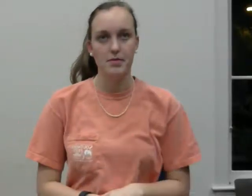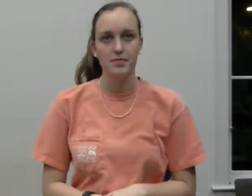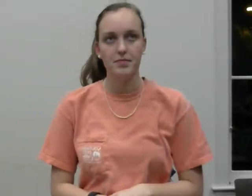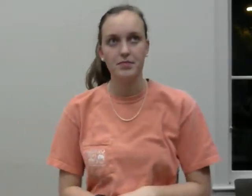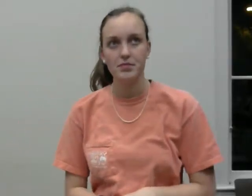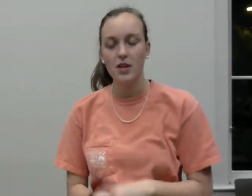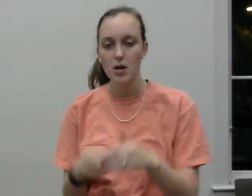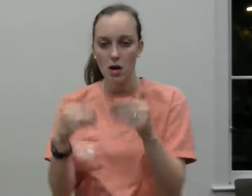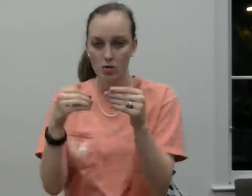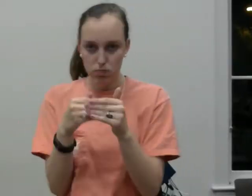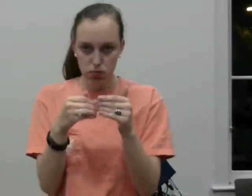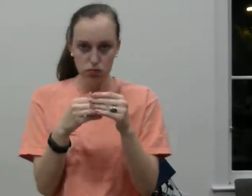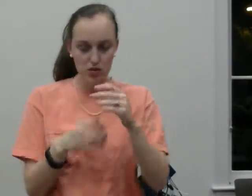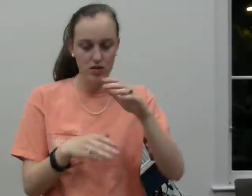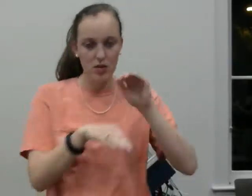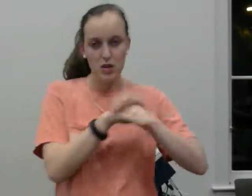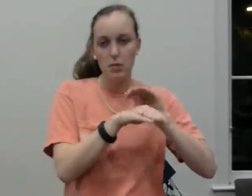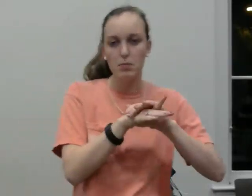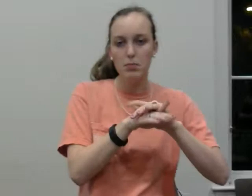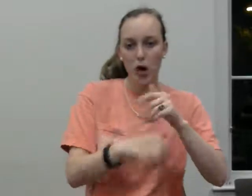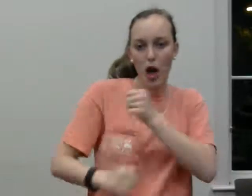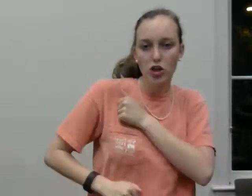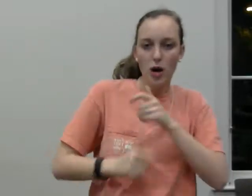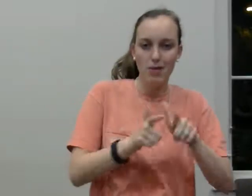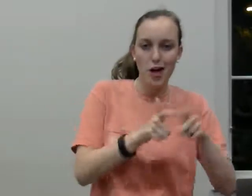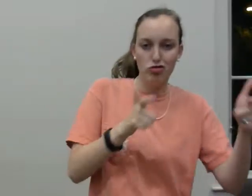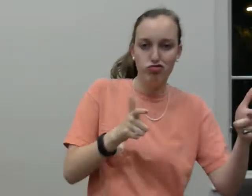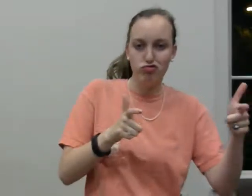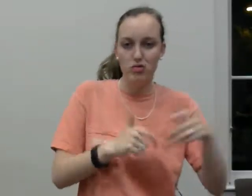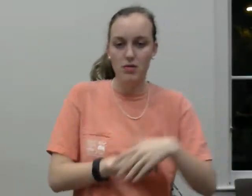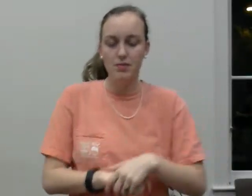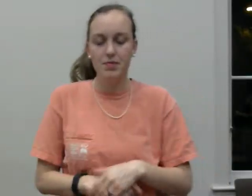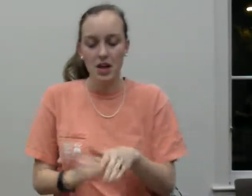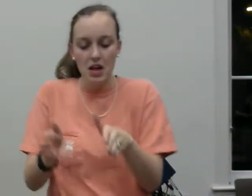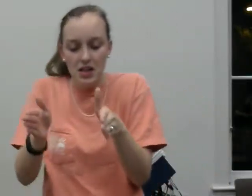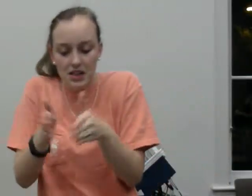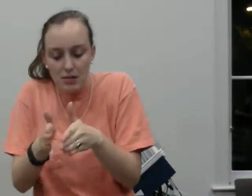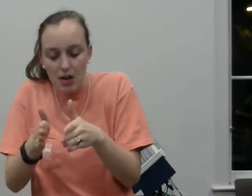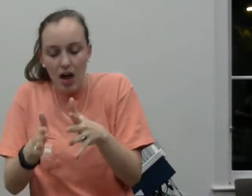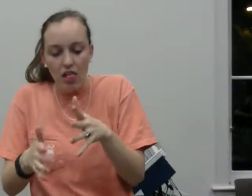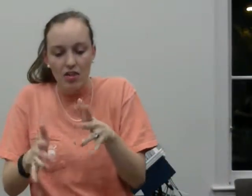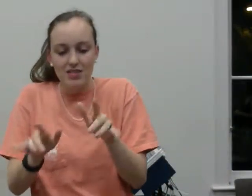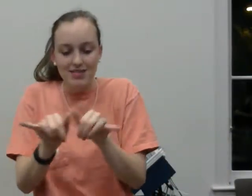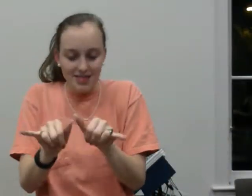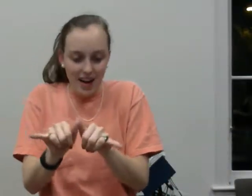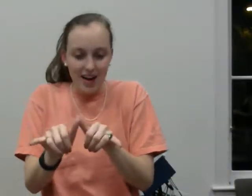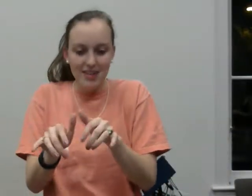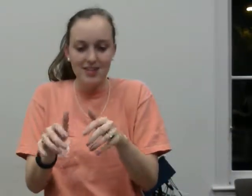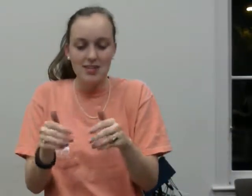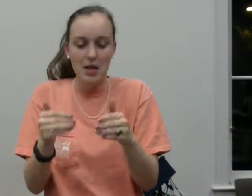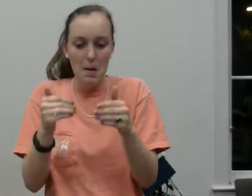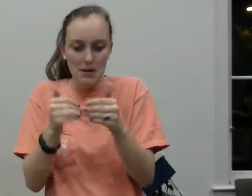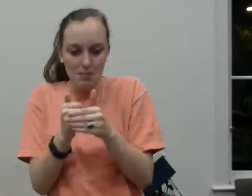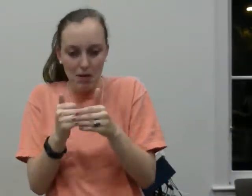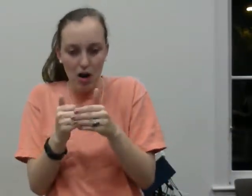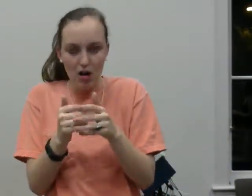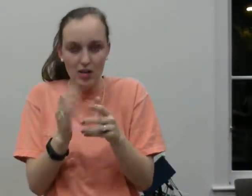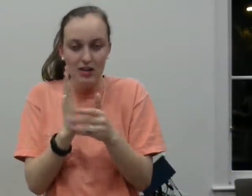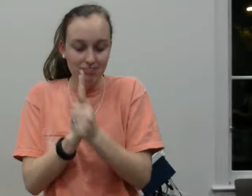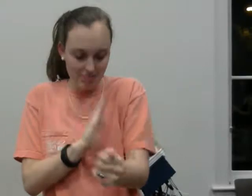British Army. And so, smaller in size, smaller in skill, and smaller in resources. However, they did have a